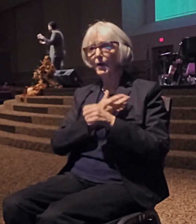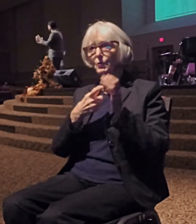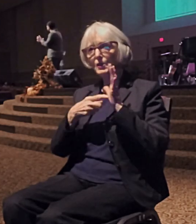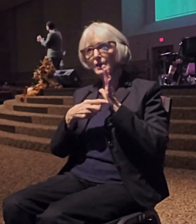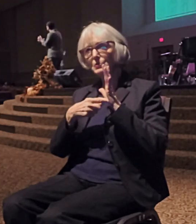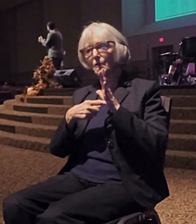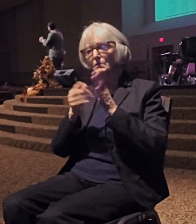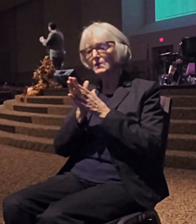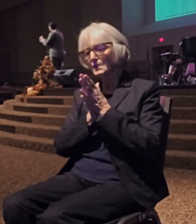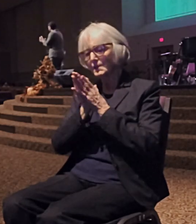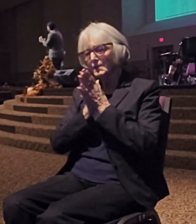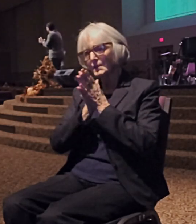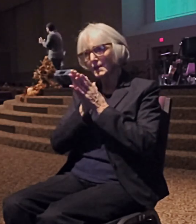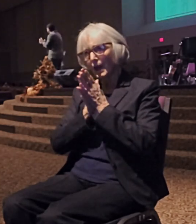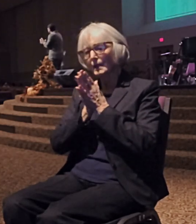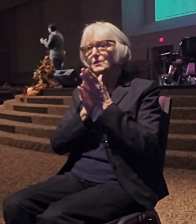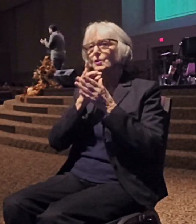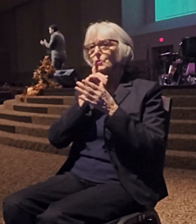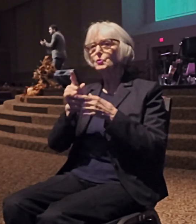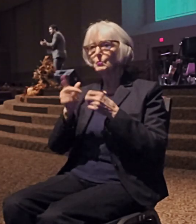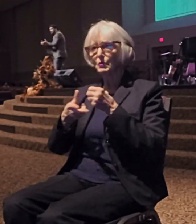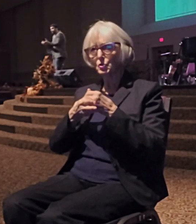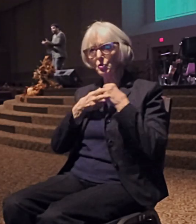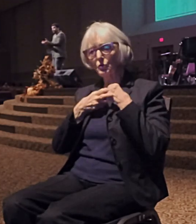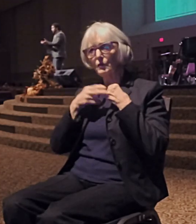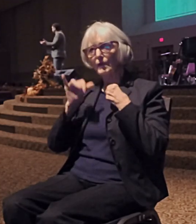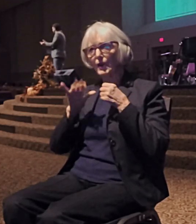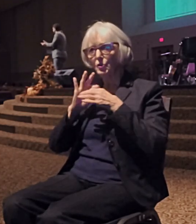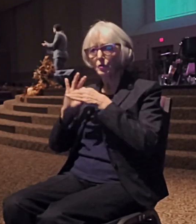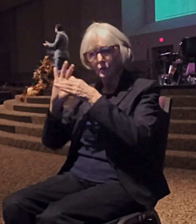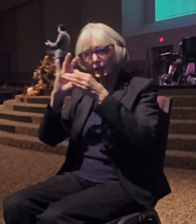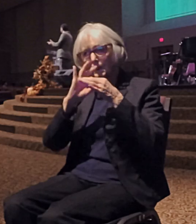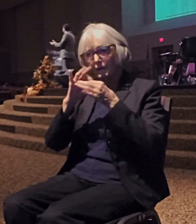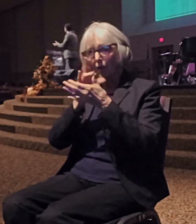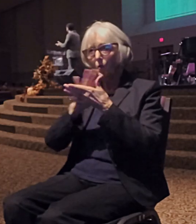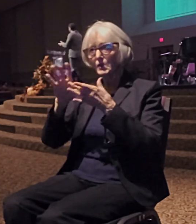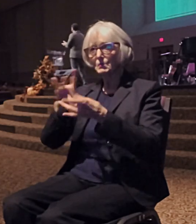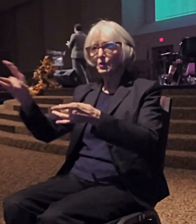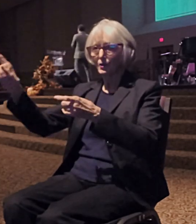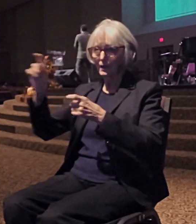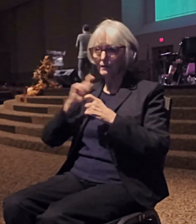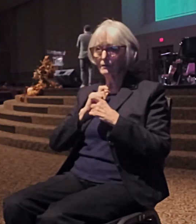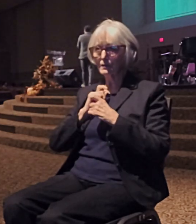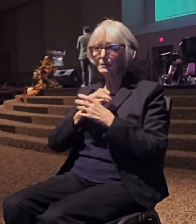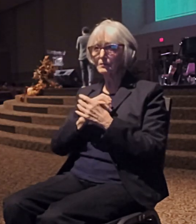ourselves zealous to preserve the unity that the Holy Spirit gives.